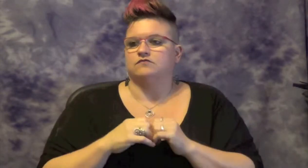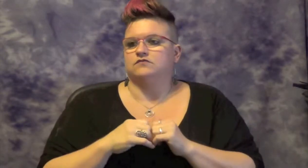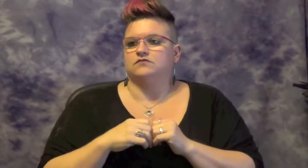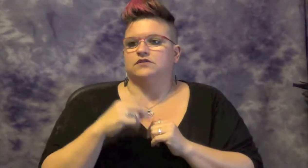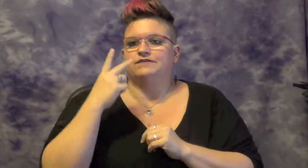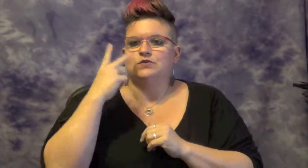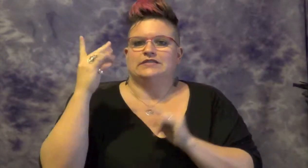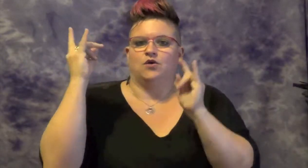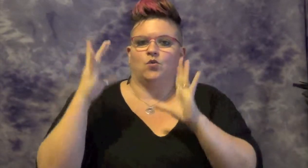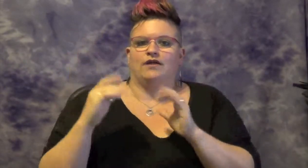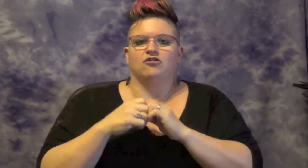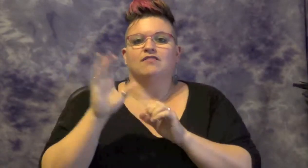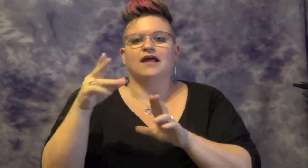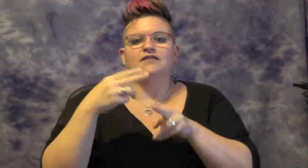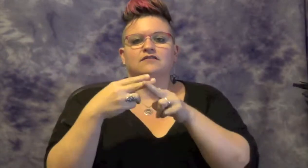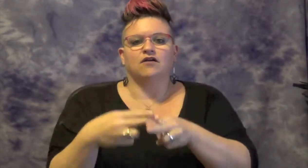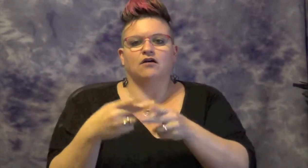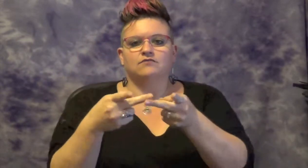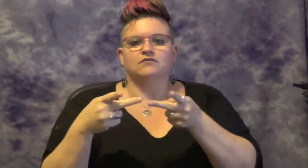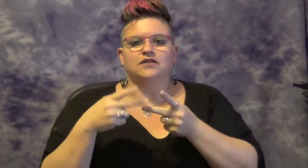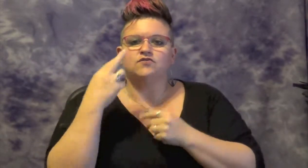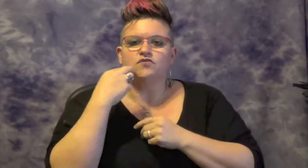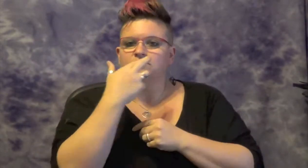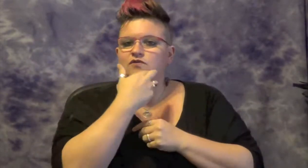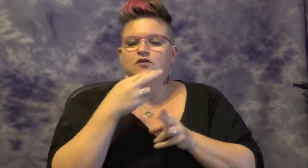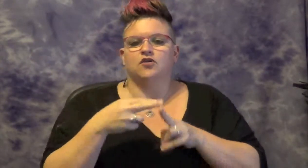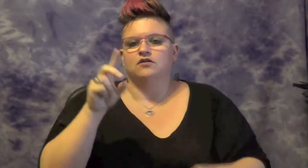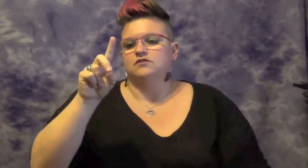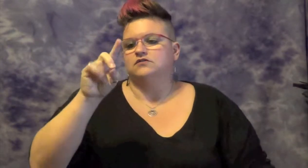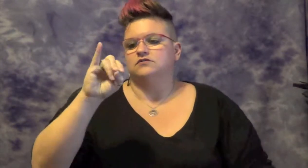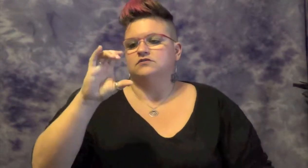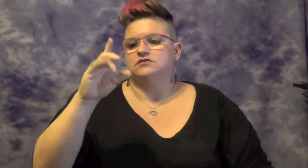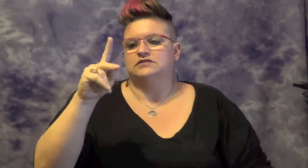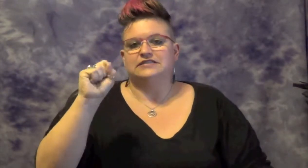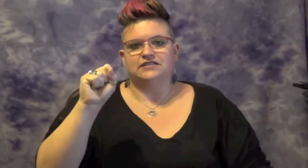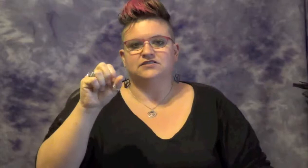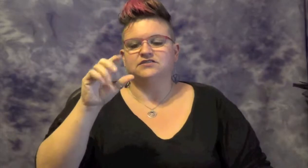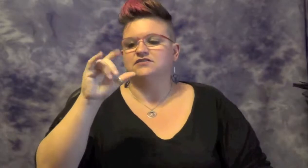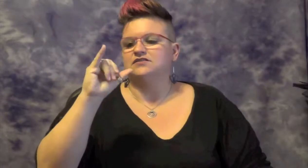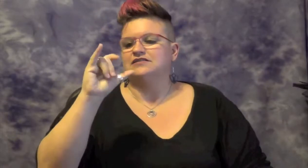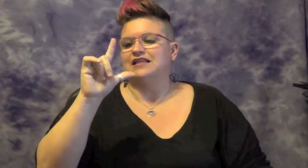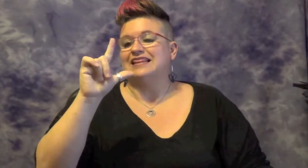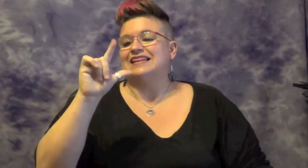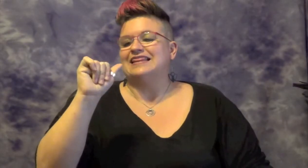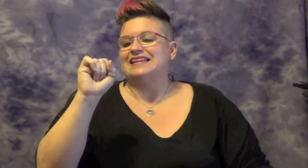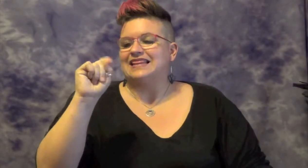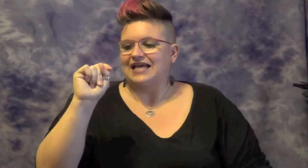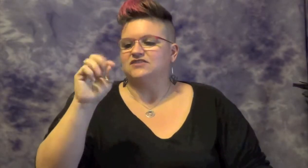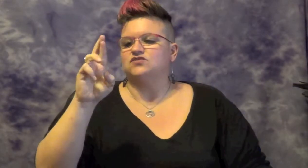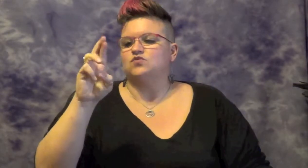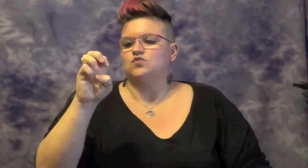if you think about a waiter, okay, there's this one restaurant called Dick's Last